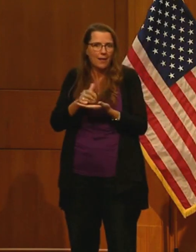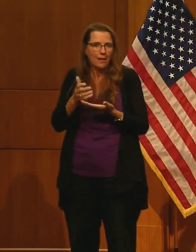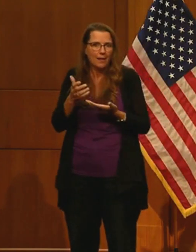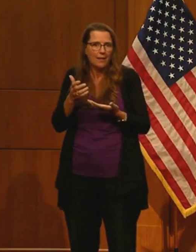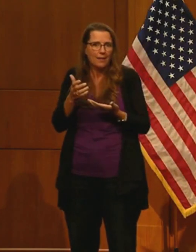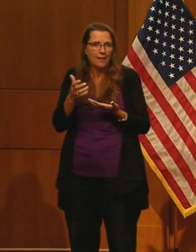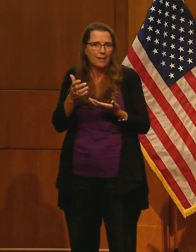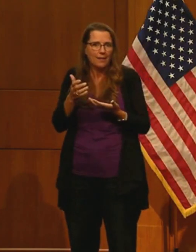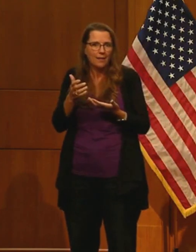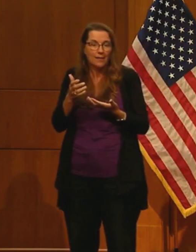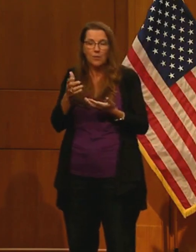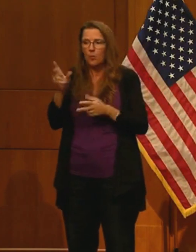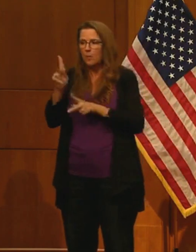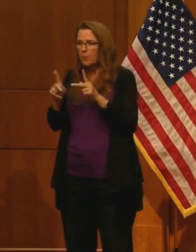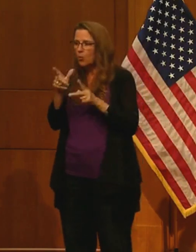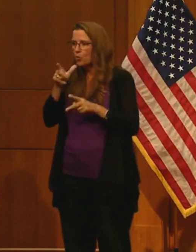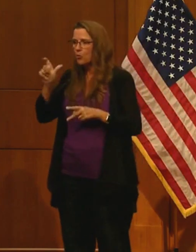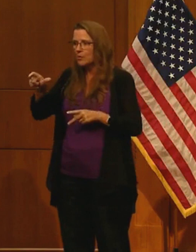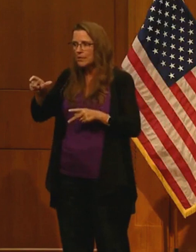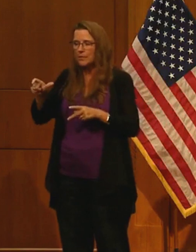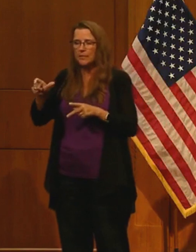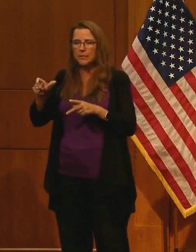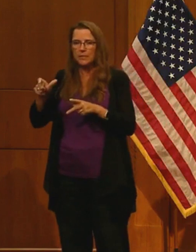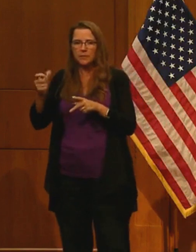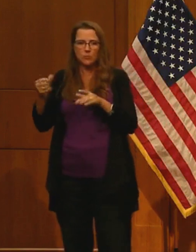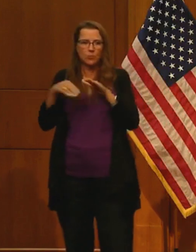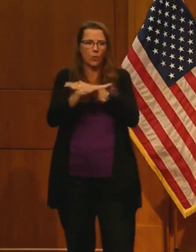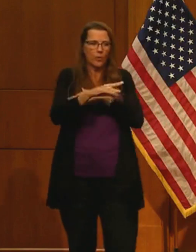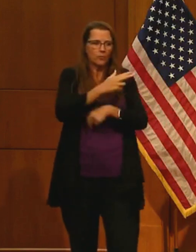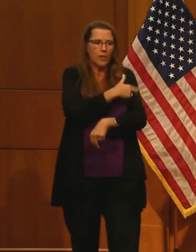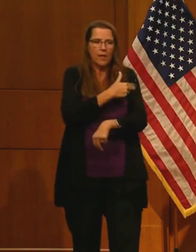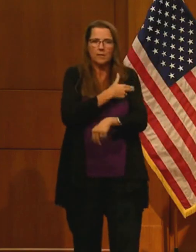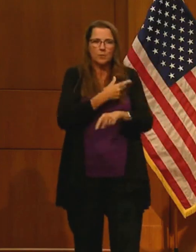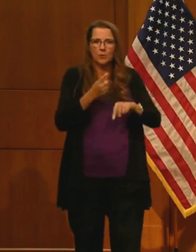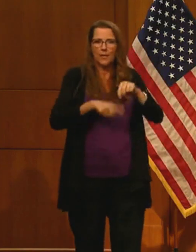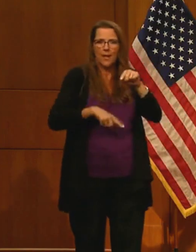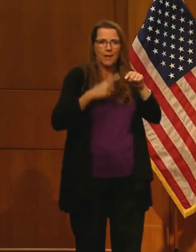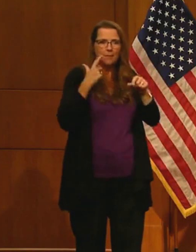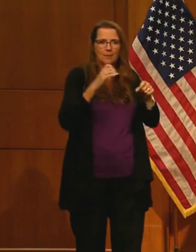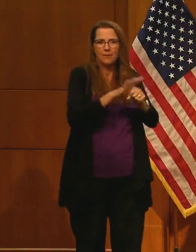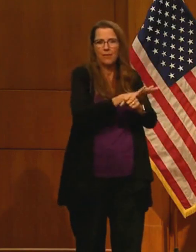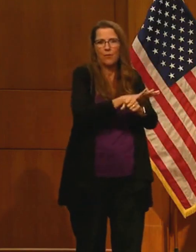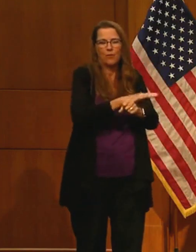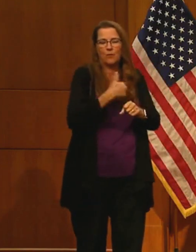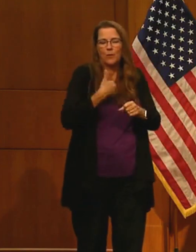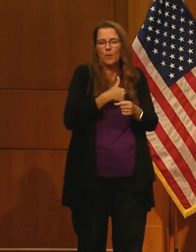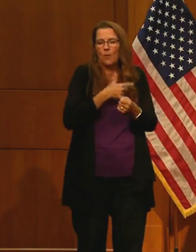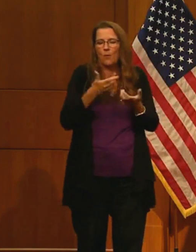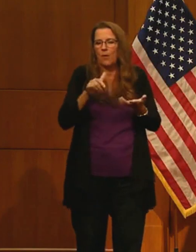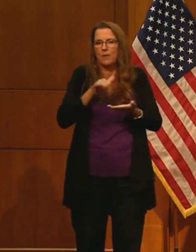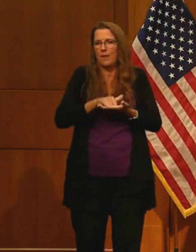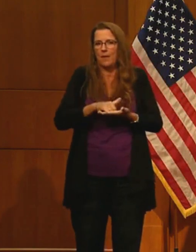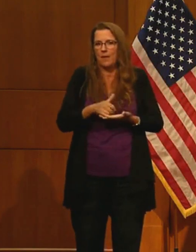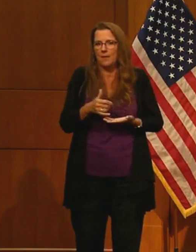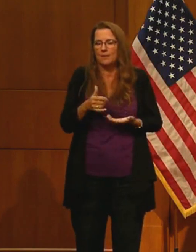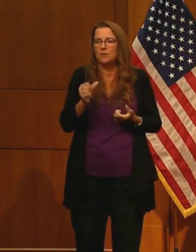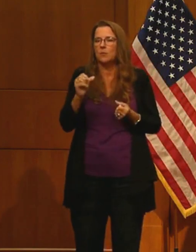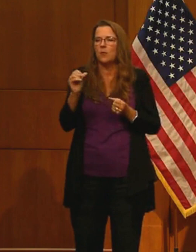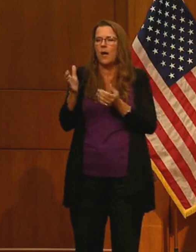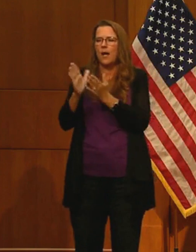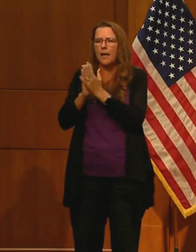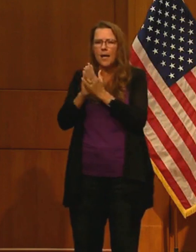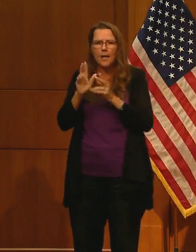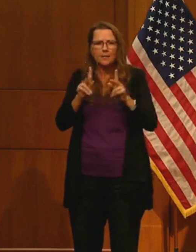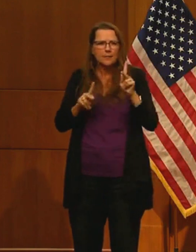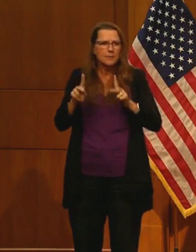where there's not enough staff, there's not enough beds in hospitals. And so I just ask everybody out there that, you know,